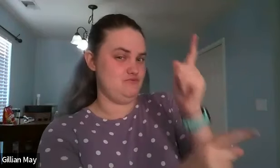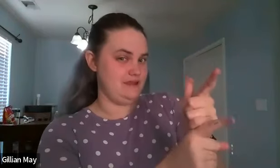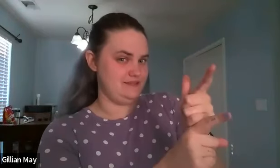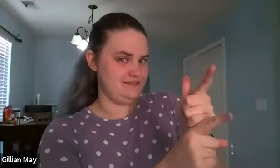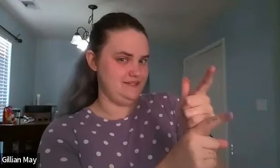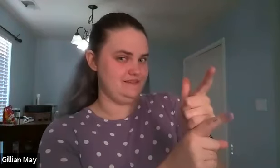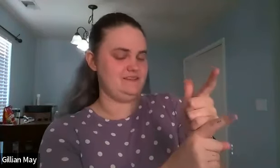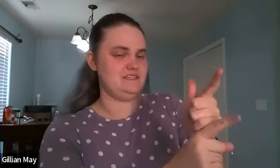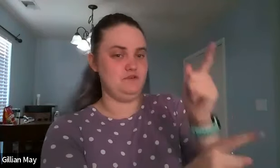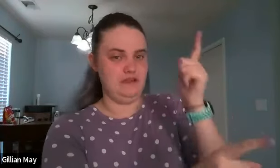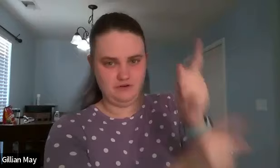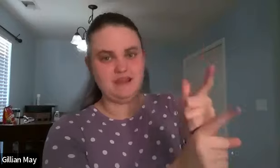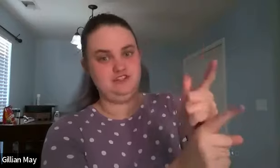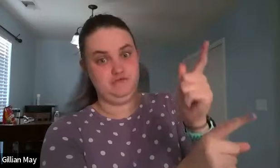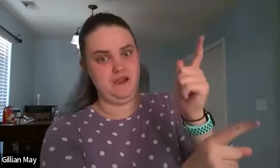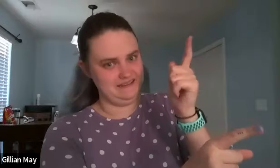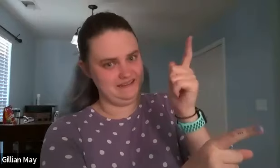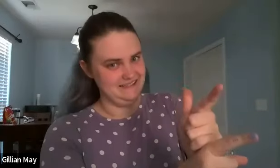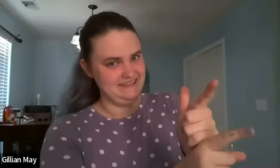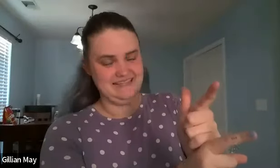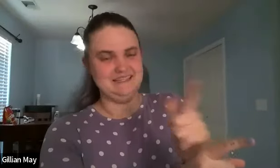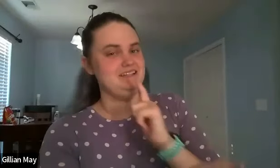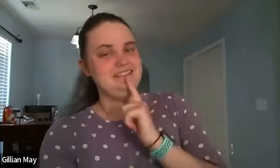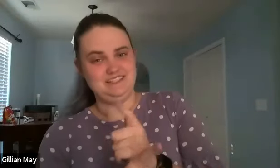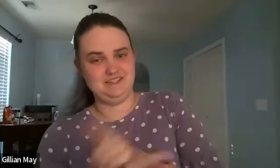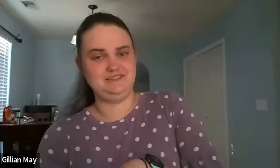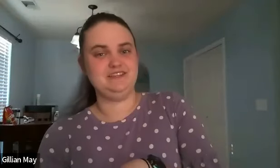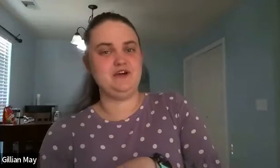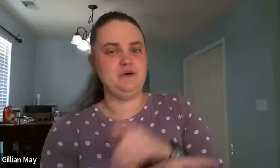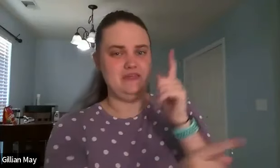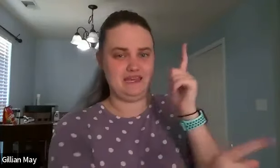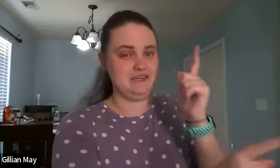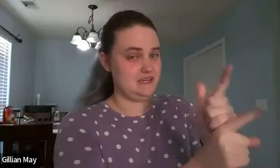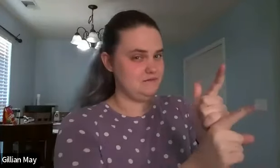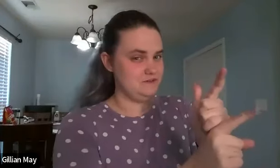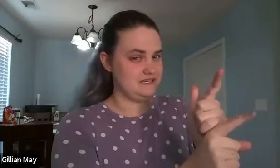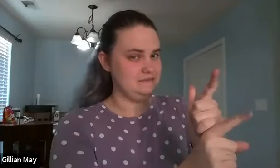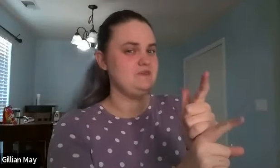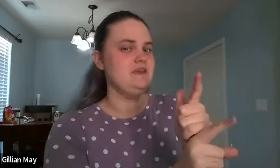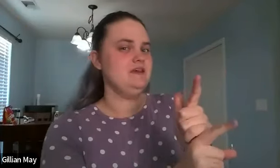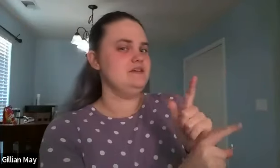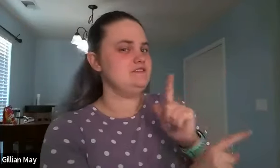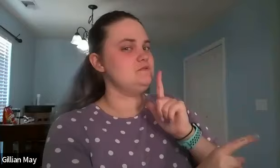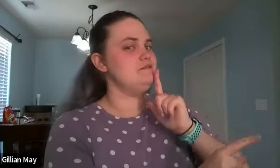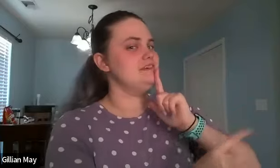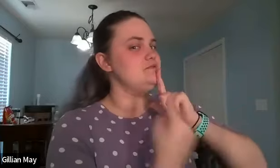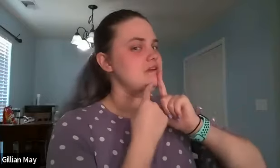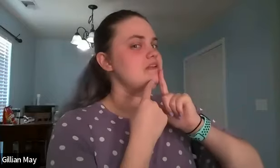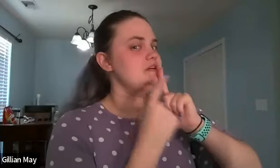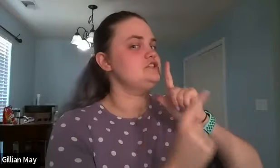right. Like the sign for like correct, you're right. It's not sister. So that can get confusing. So that's why I was like, really make sure